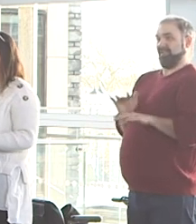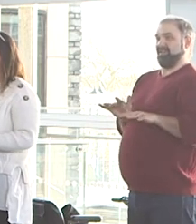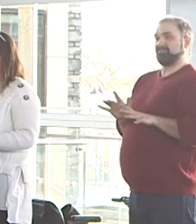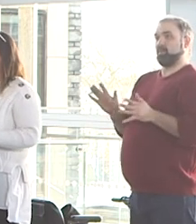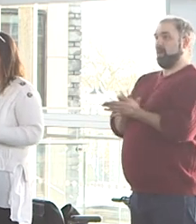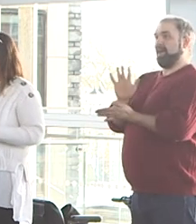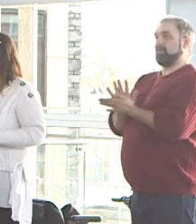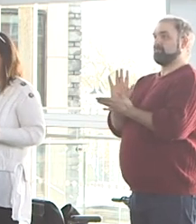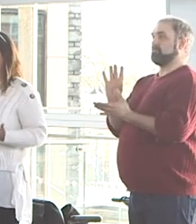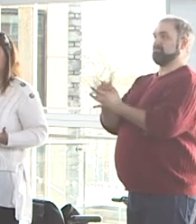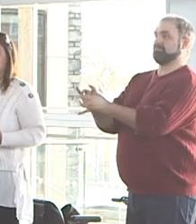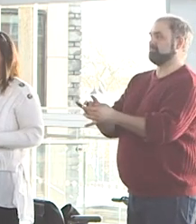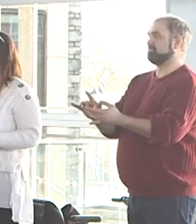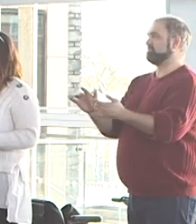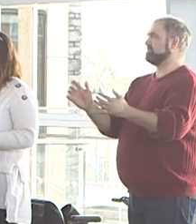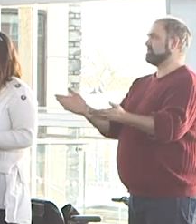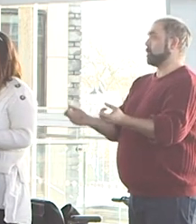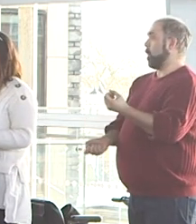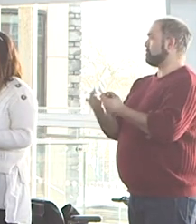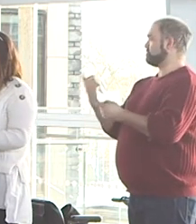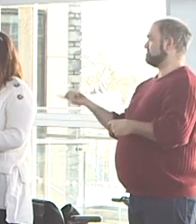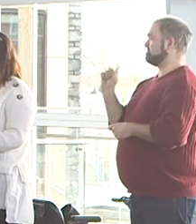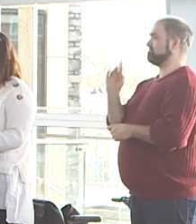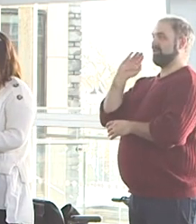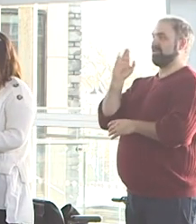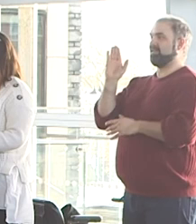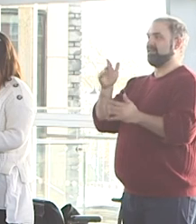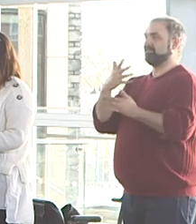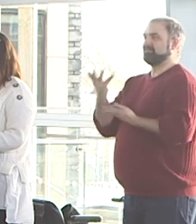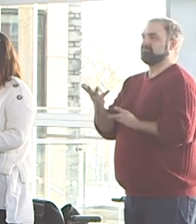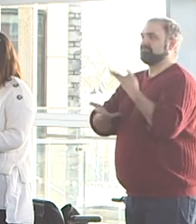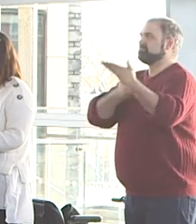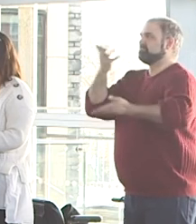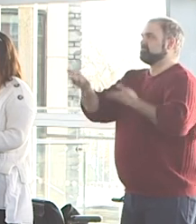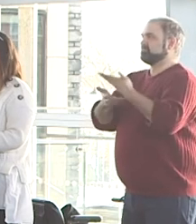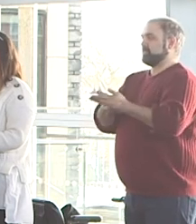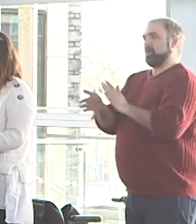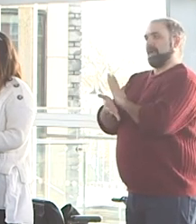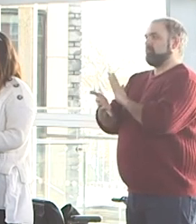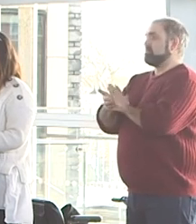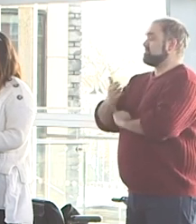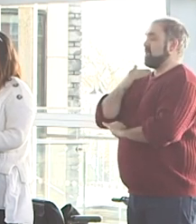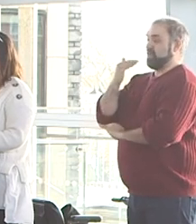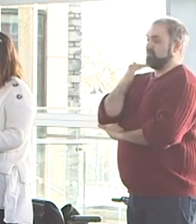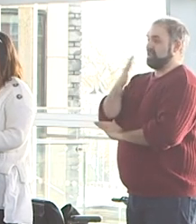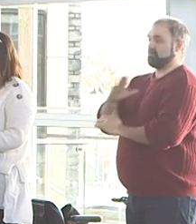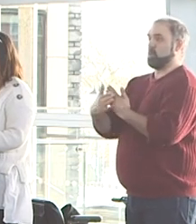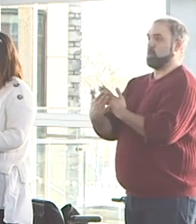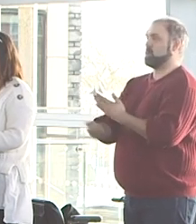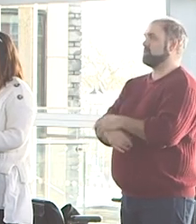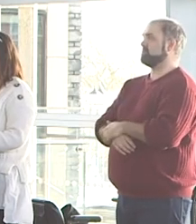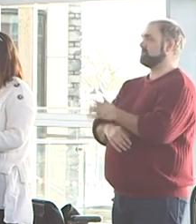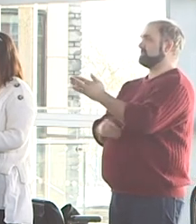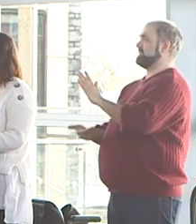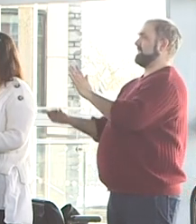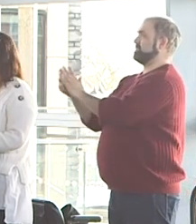happy to have to be given this opportunity and kind of have our voices heard, but it's not enough. Can